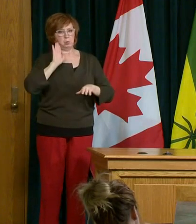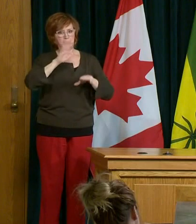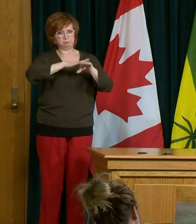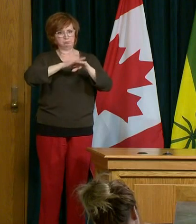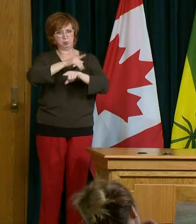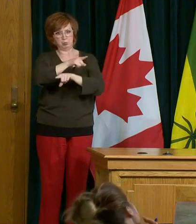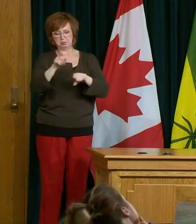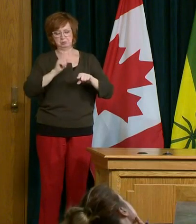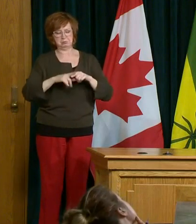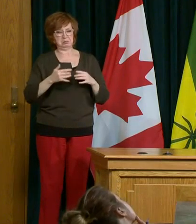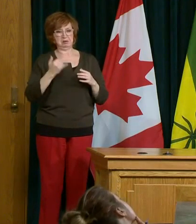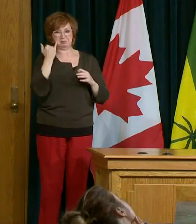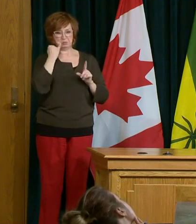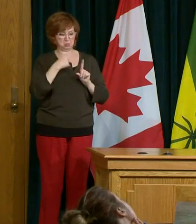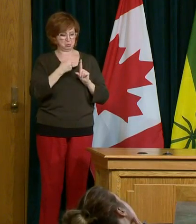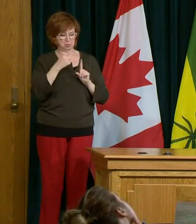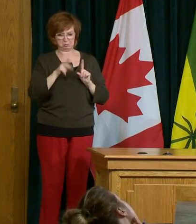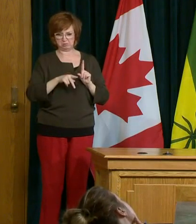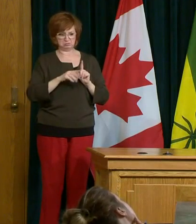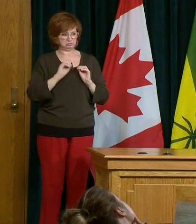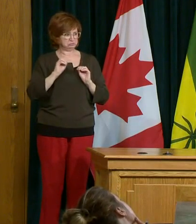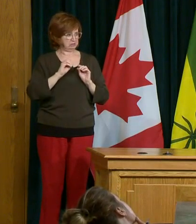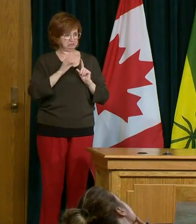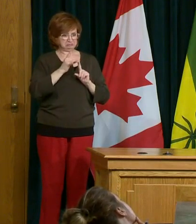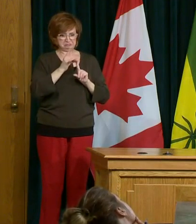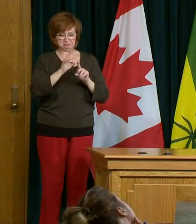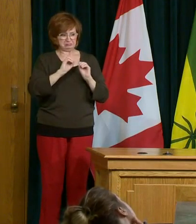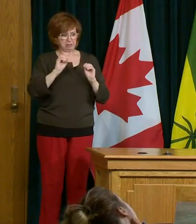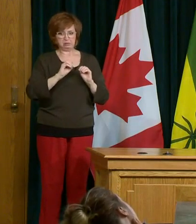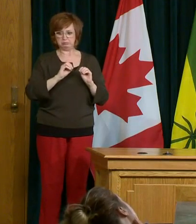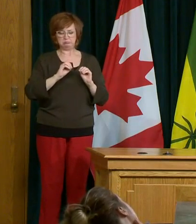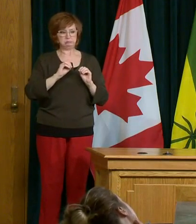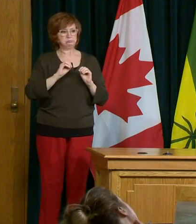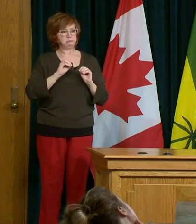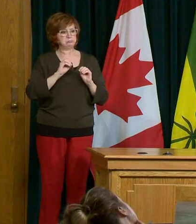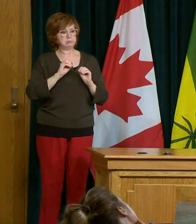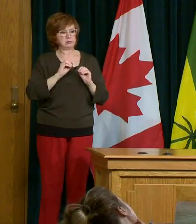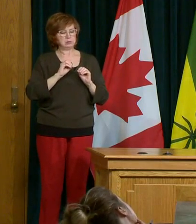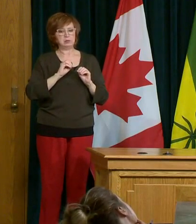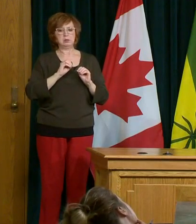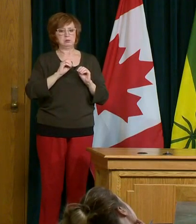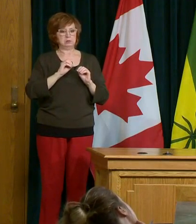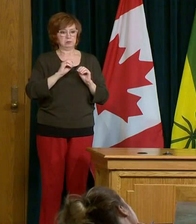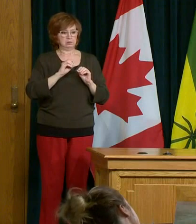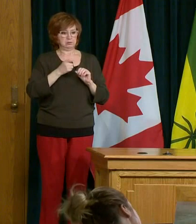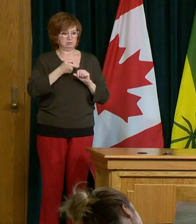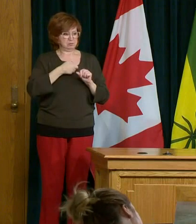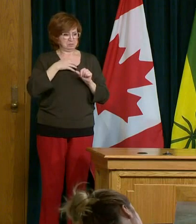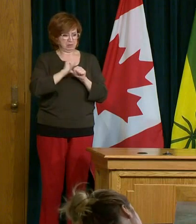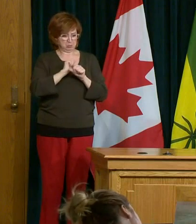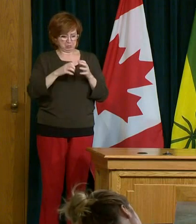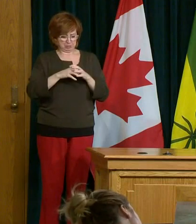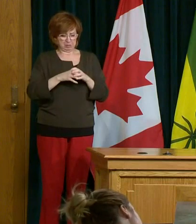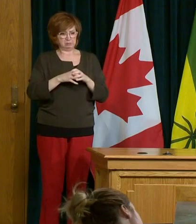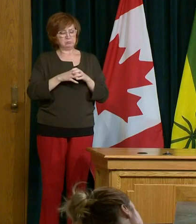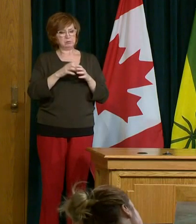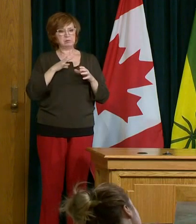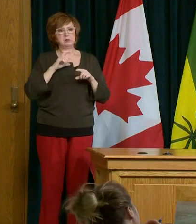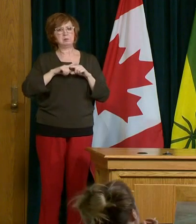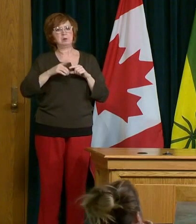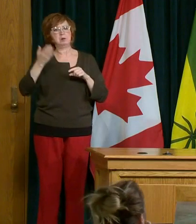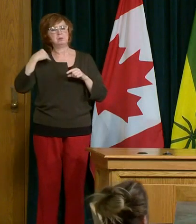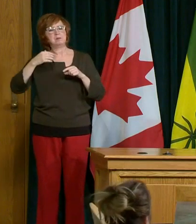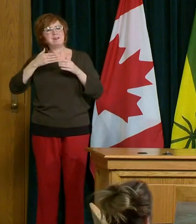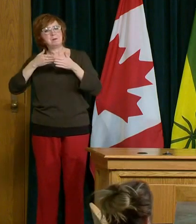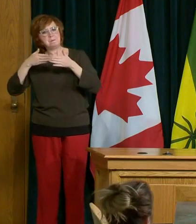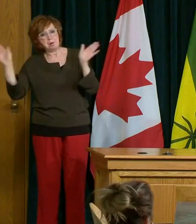also happen when there's no outbreak, but there's a concern that there may have been exposure to the public. In the past, we've done that with things like measles.